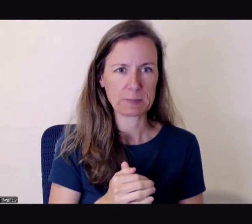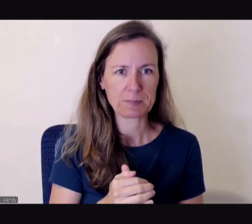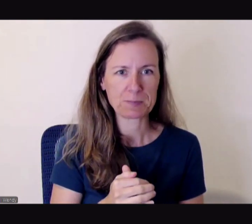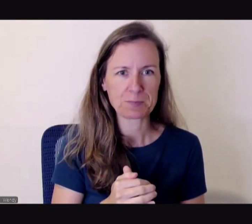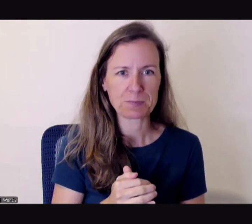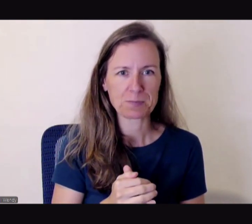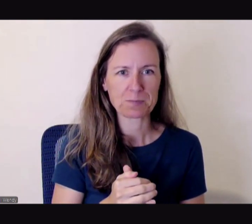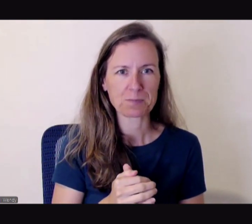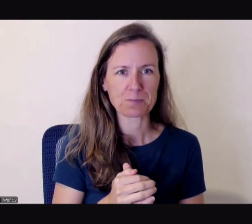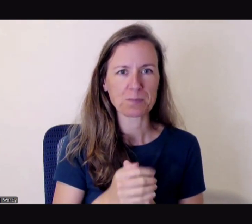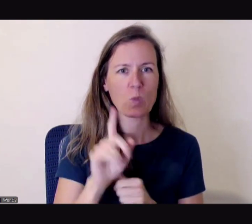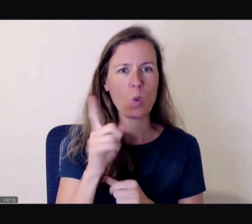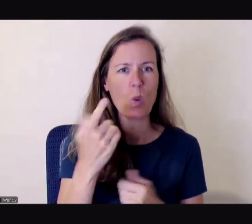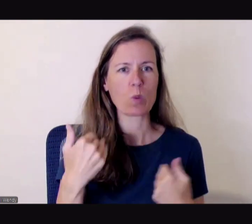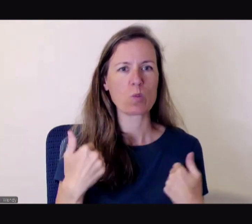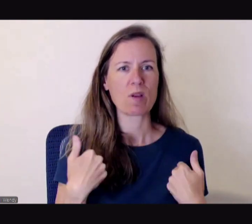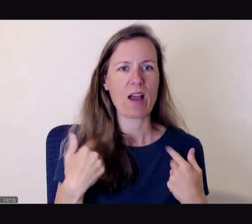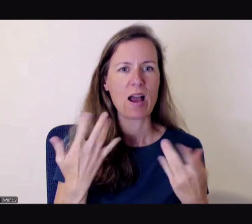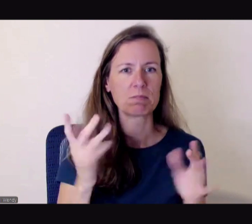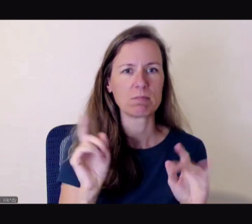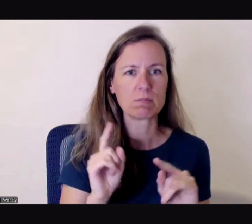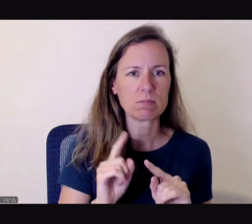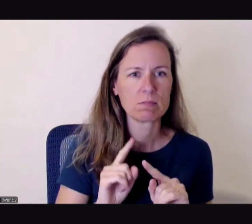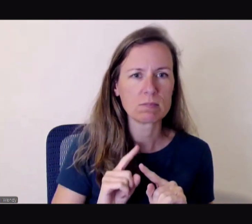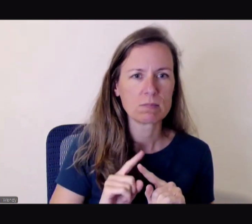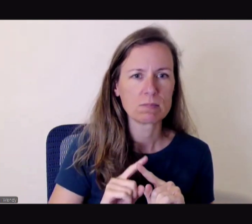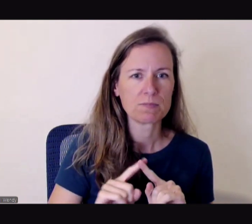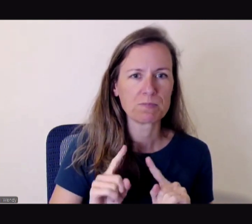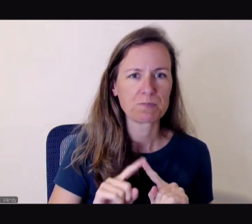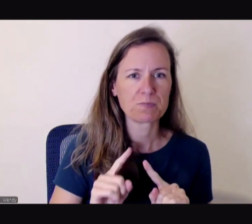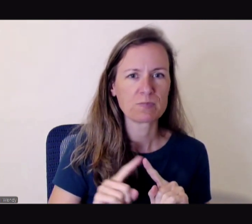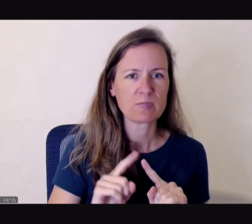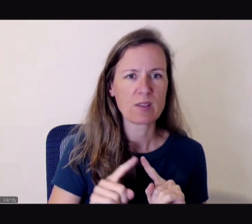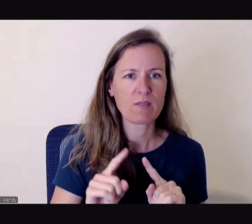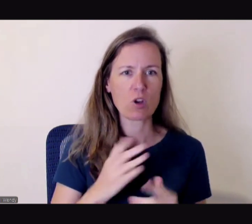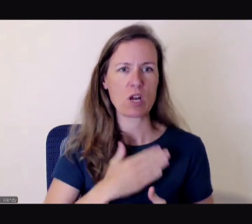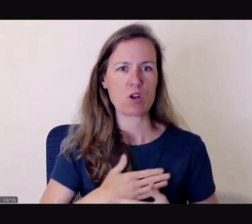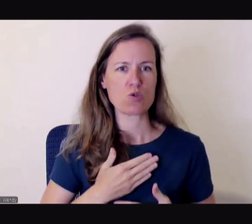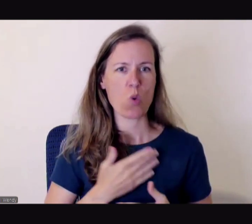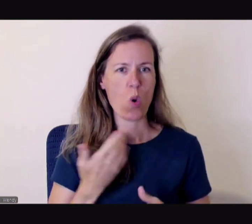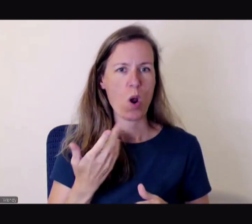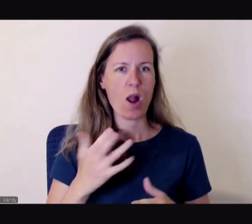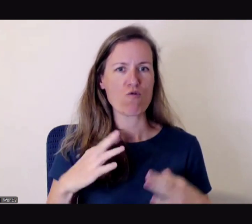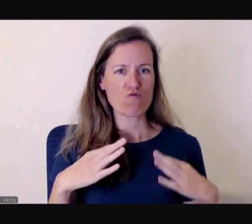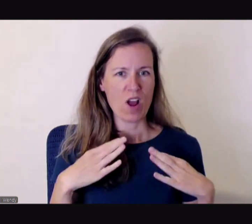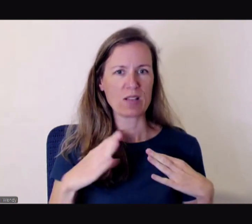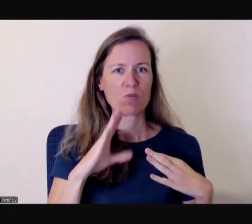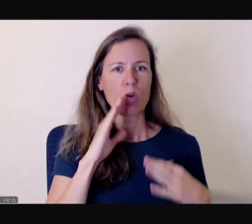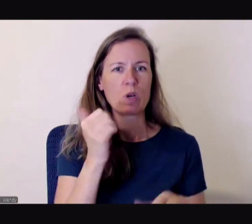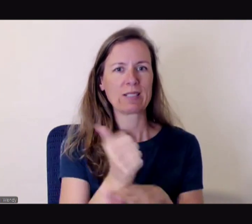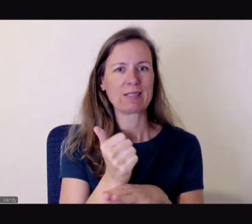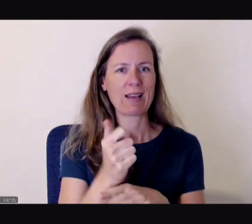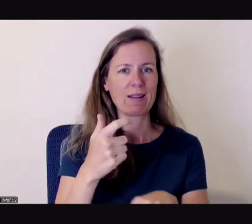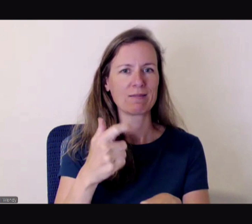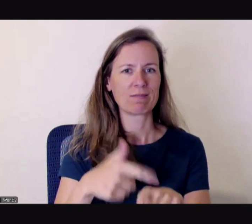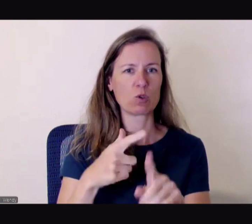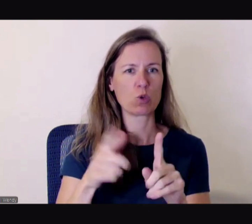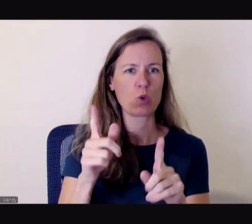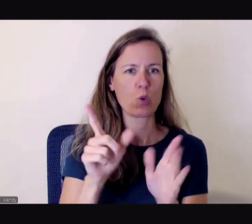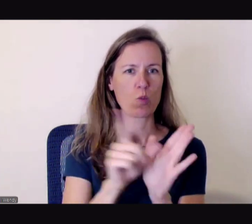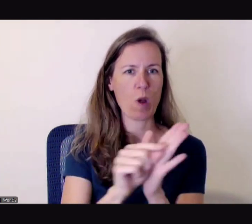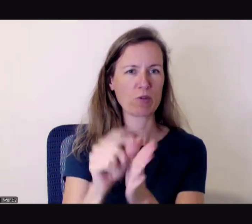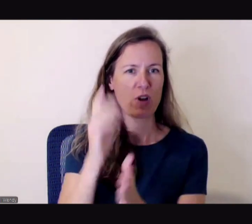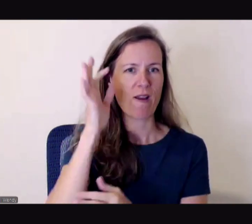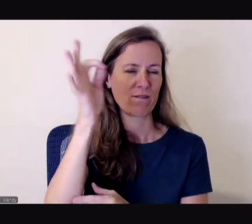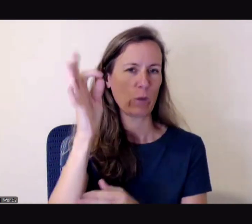To give a preview, some of the topics we will be discussing are enacting mandatory volunteer training